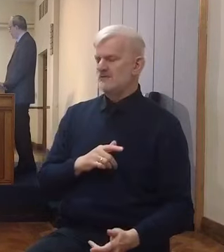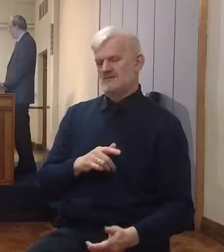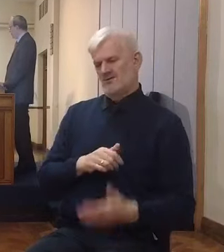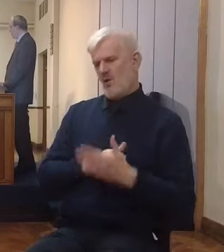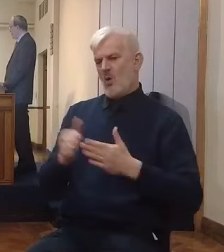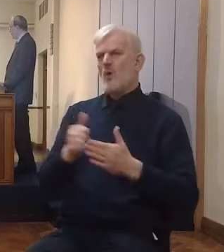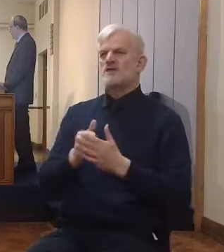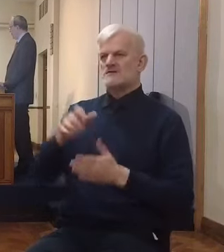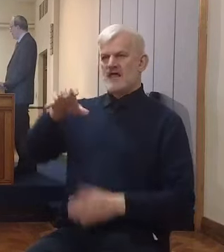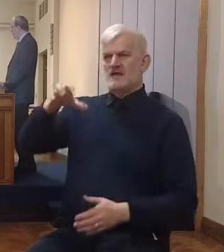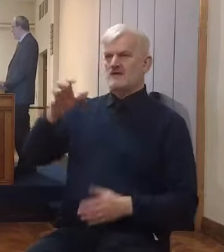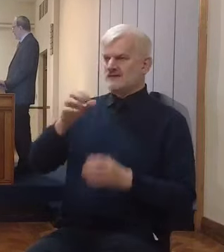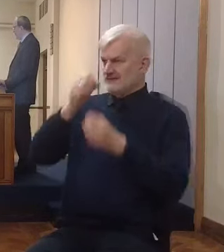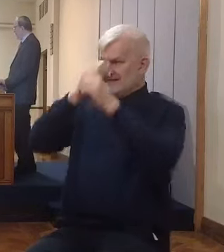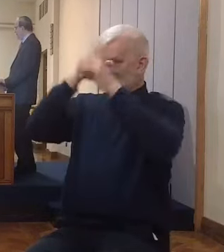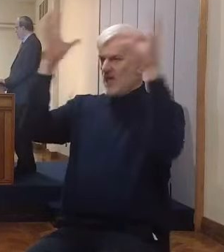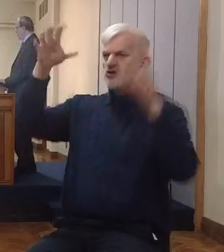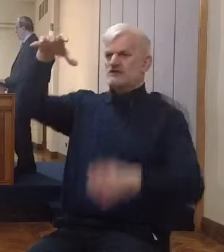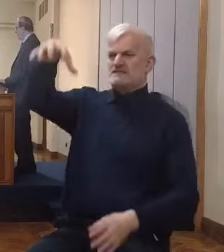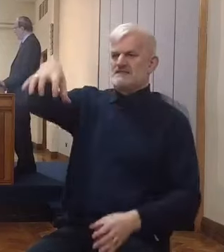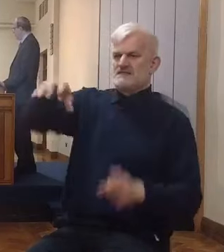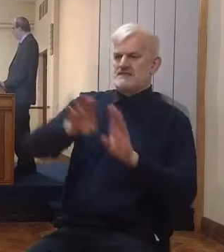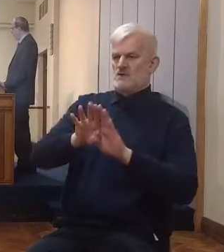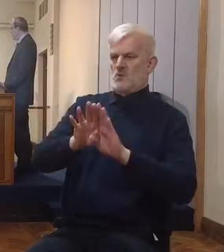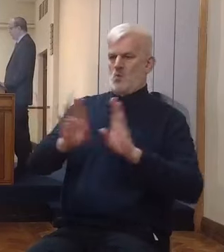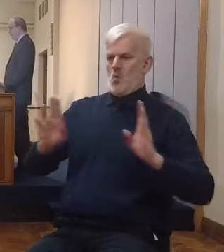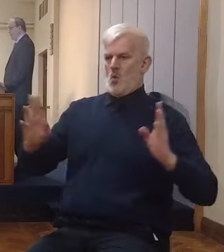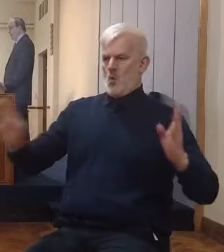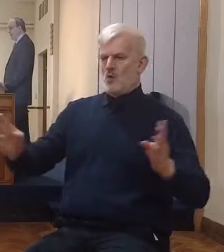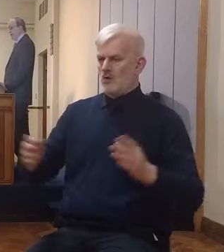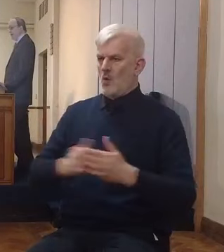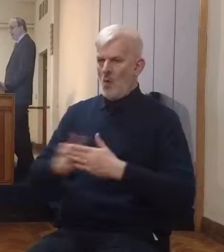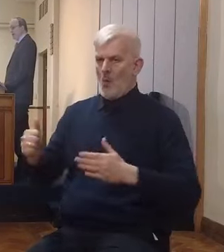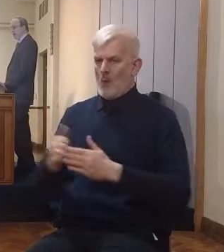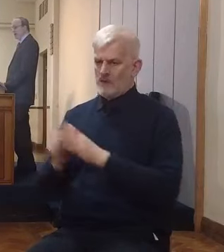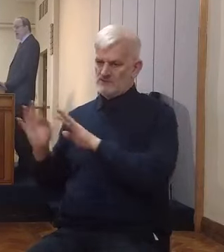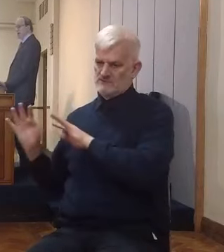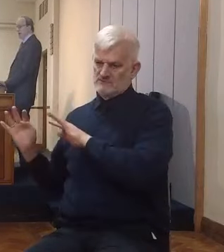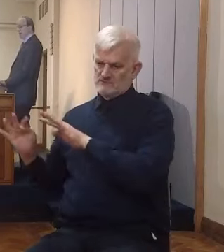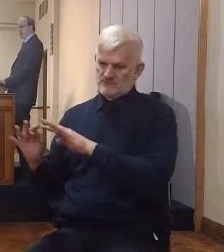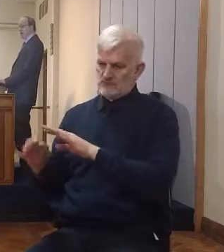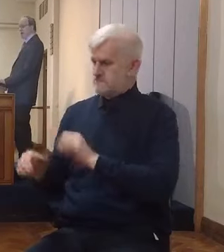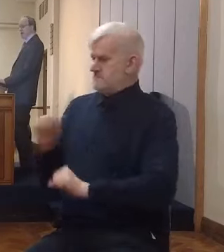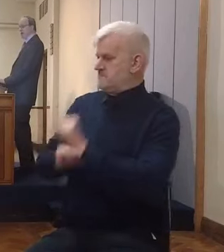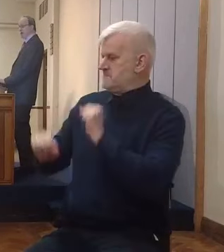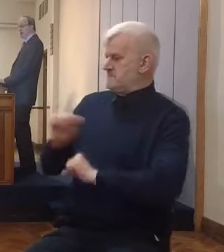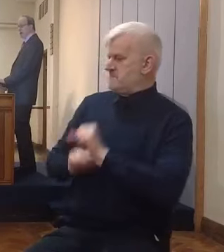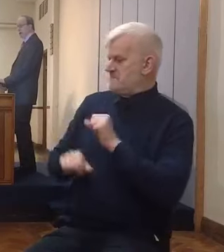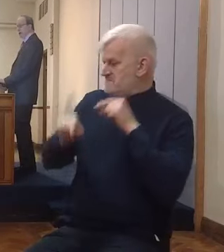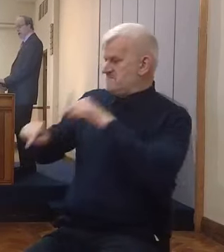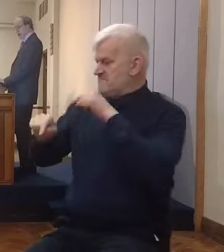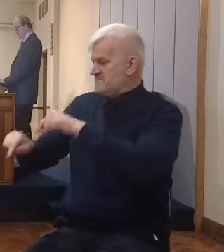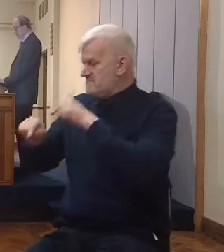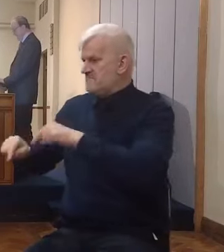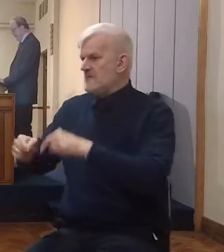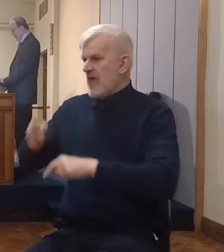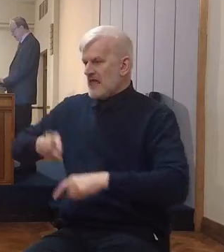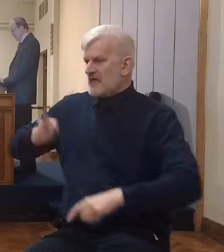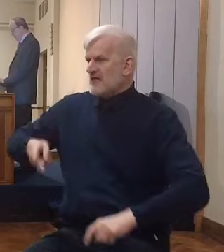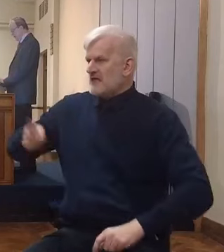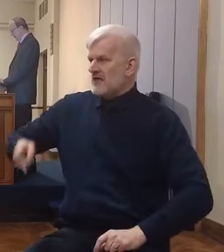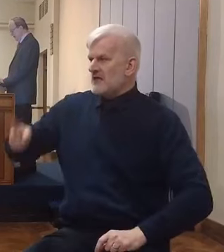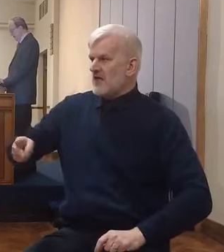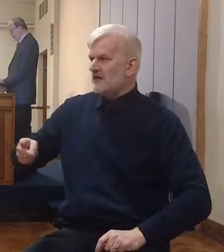marauders into the land and in conflict with each other. So they were armed to the teeth. And